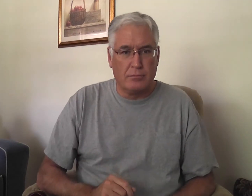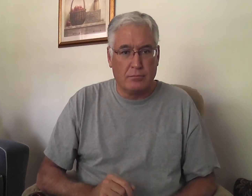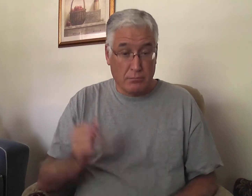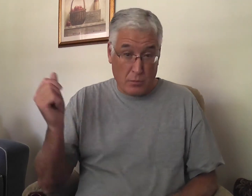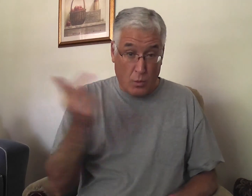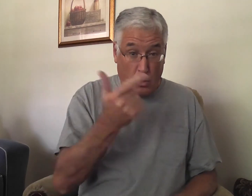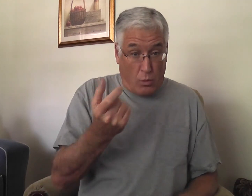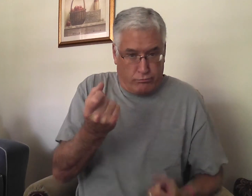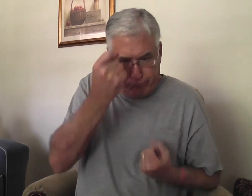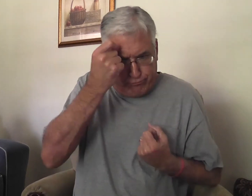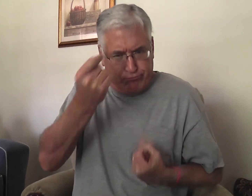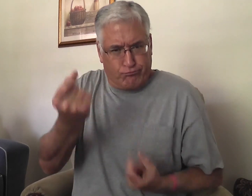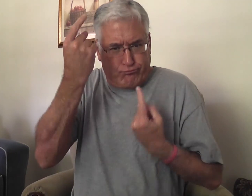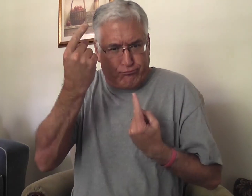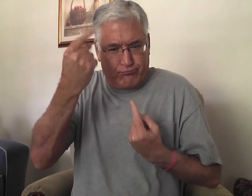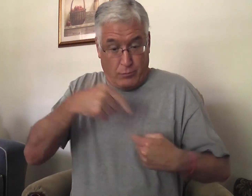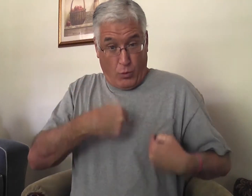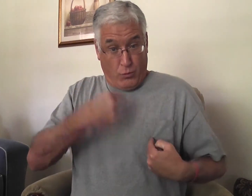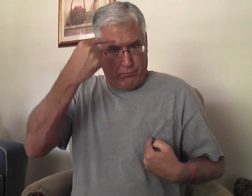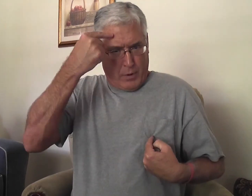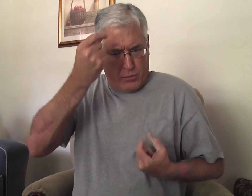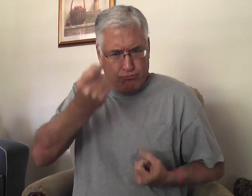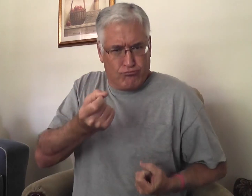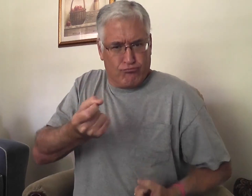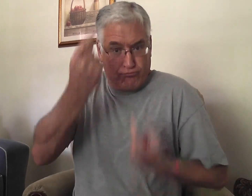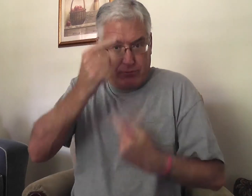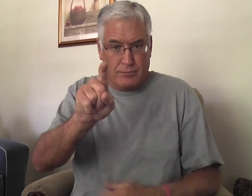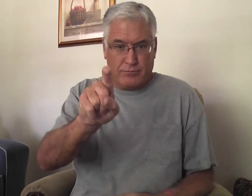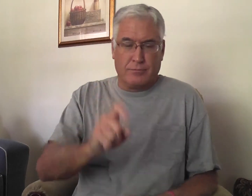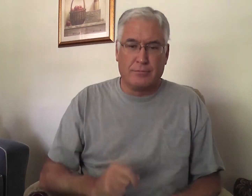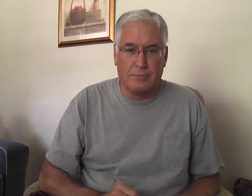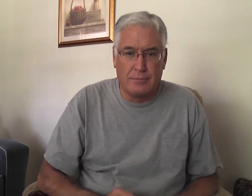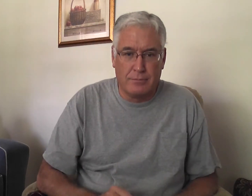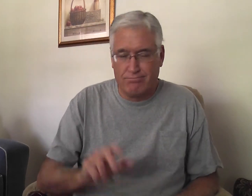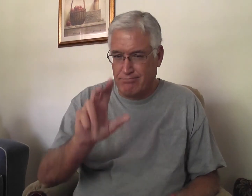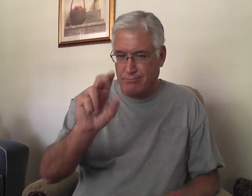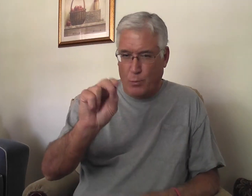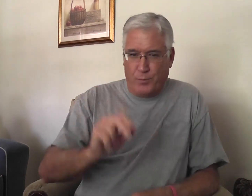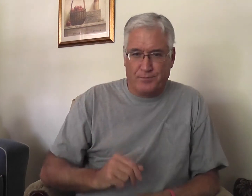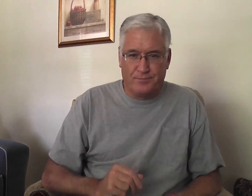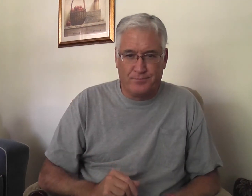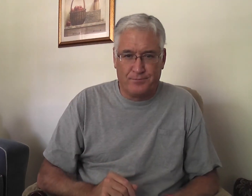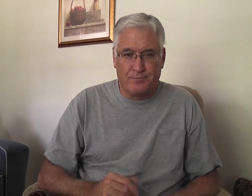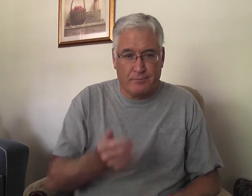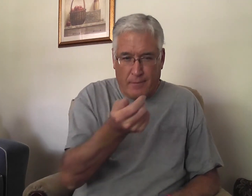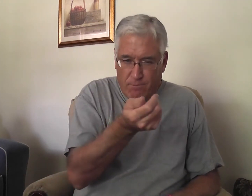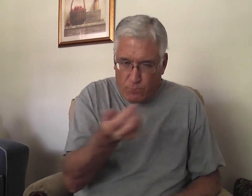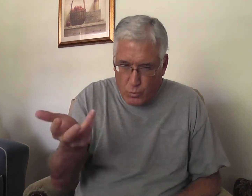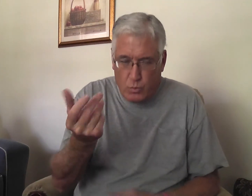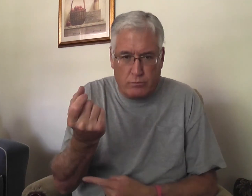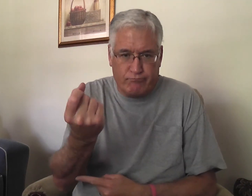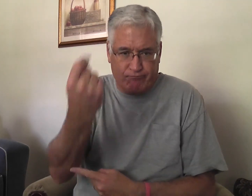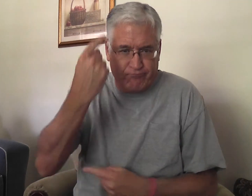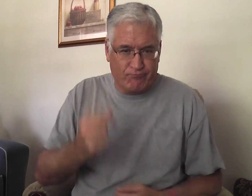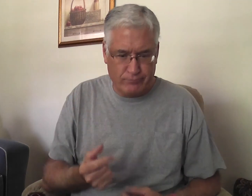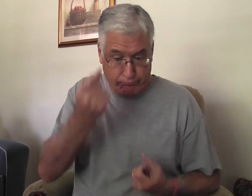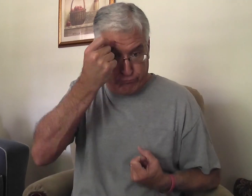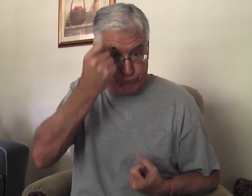in Jesus? Did they all understand in their hearts and in their heads? No, they did not. A few of